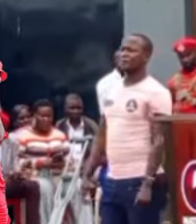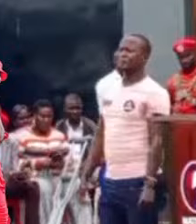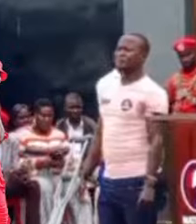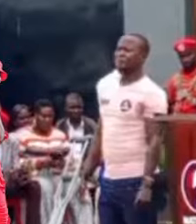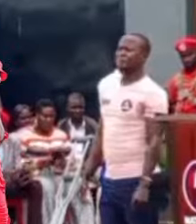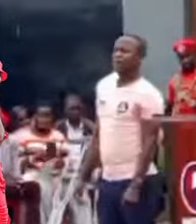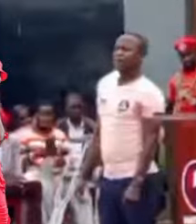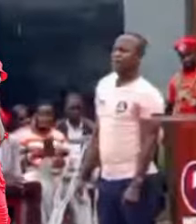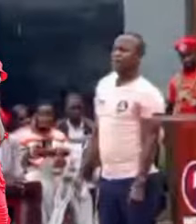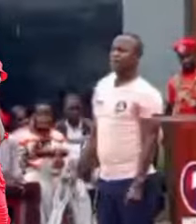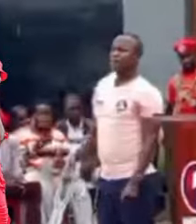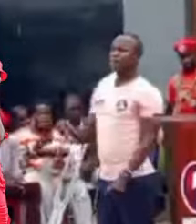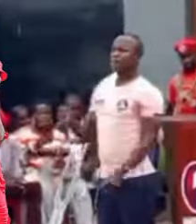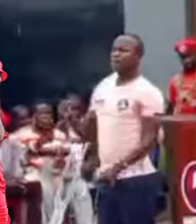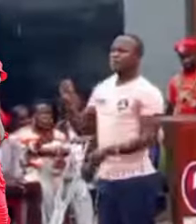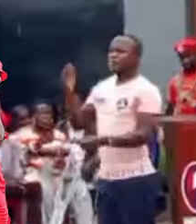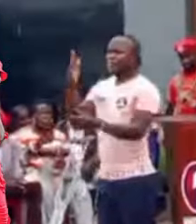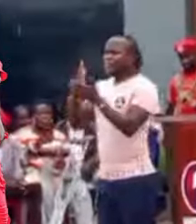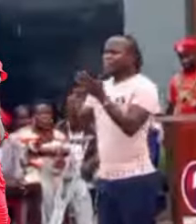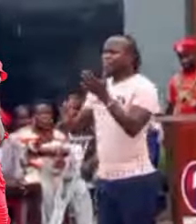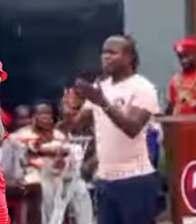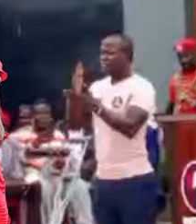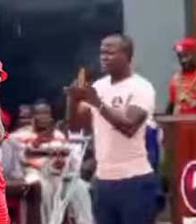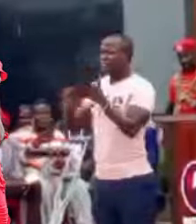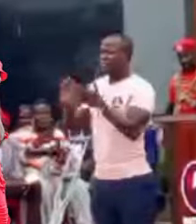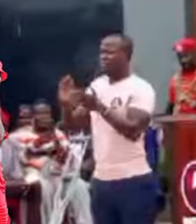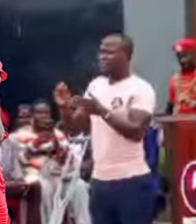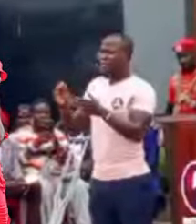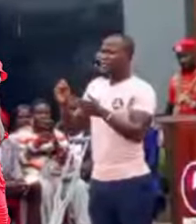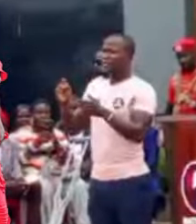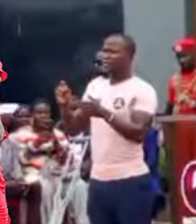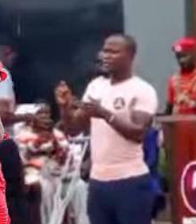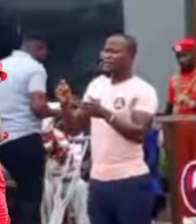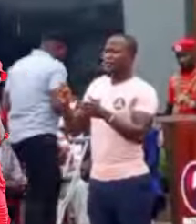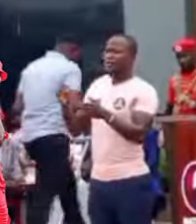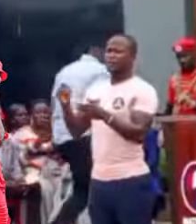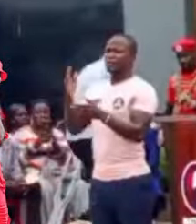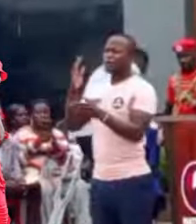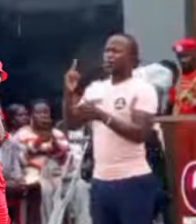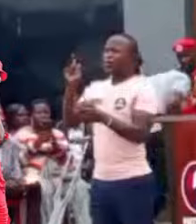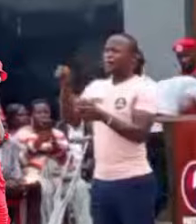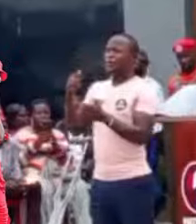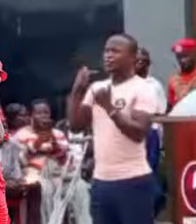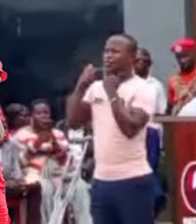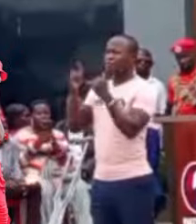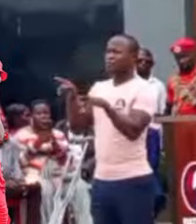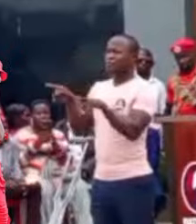One of them actually said, Mr. President, even if you encourage us to commit